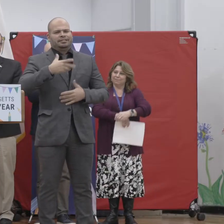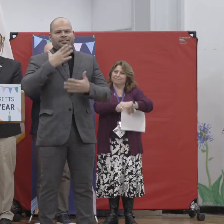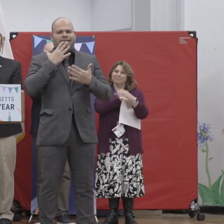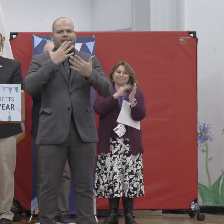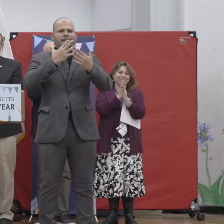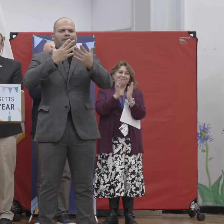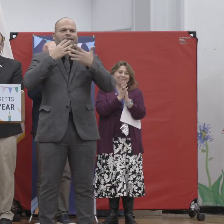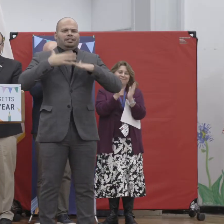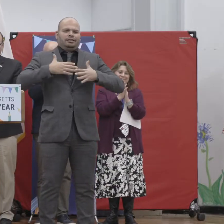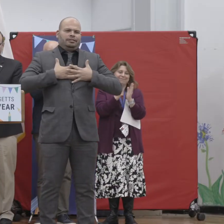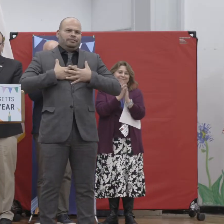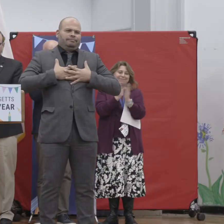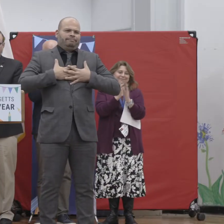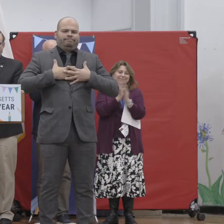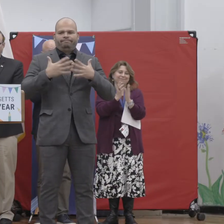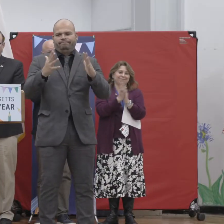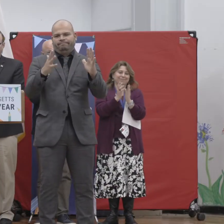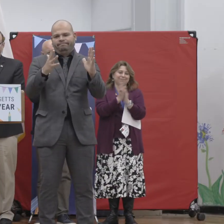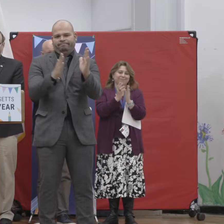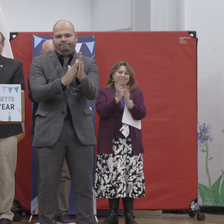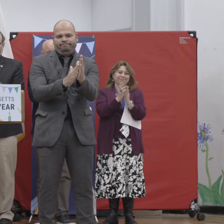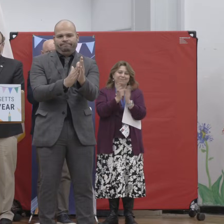Yes, thank you for sharing.